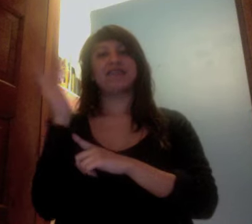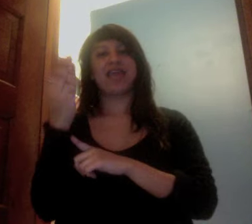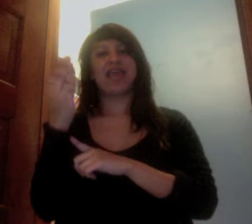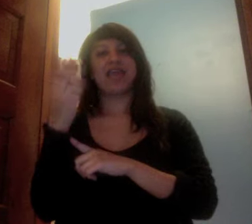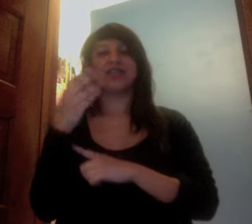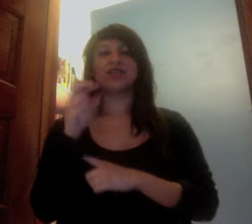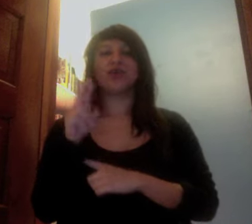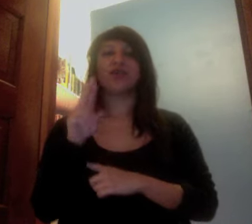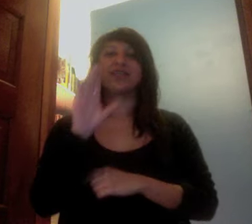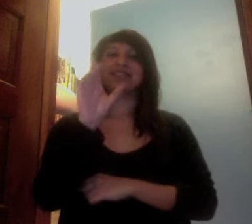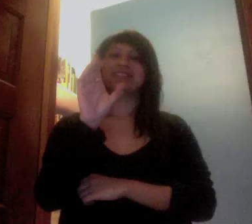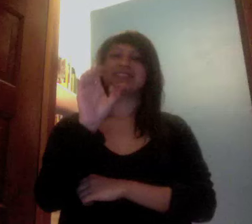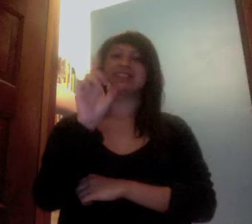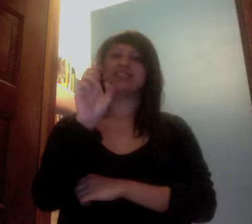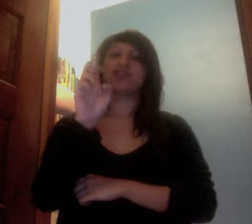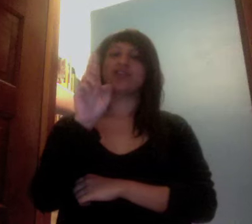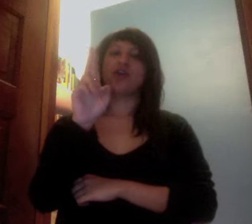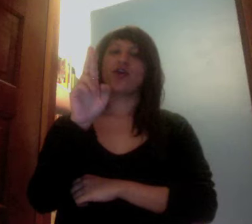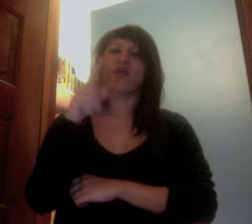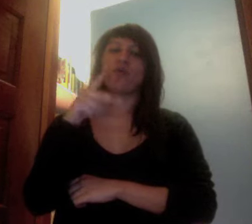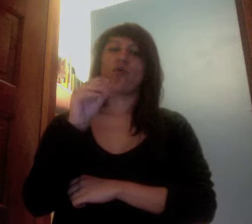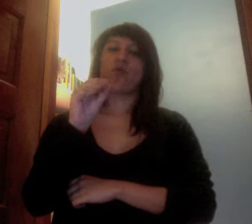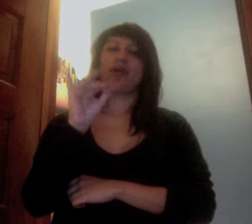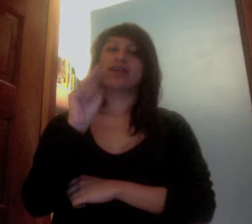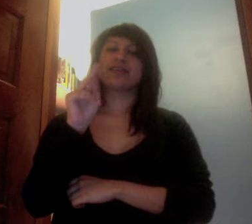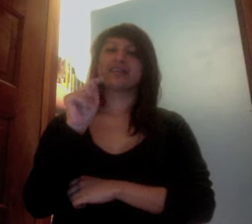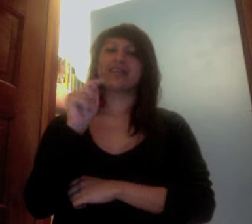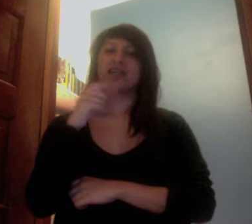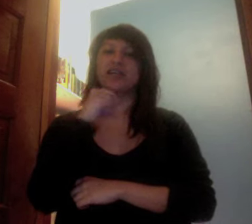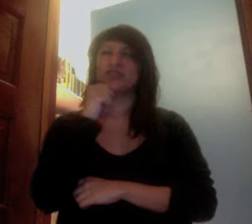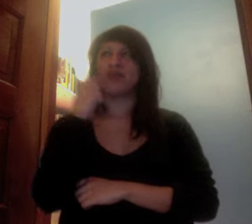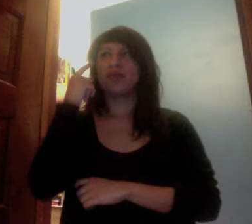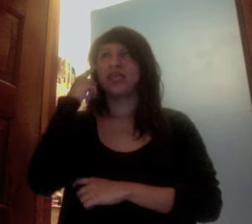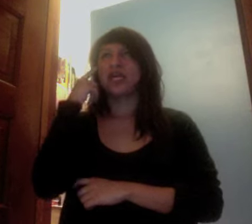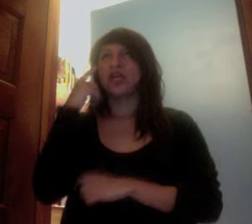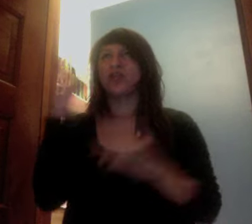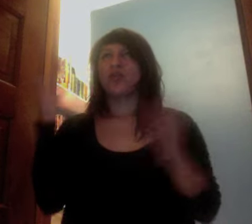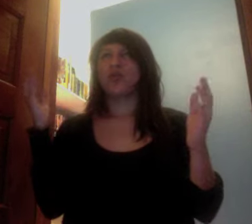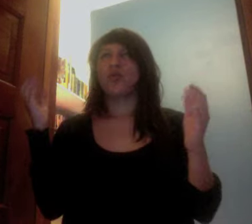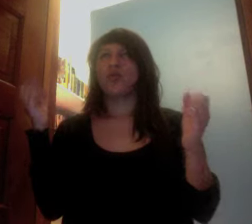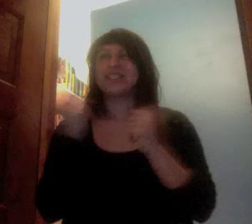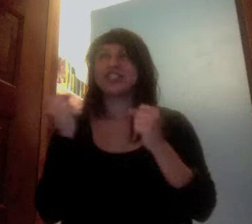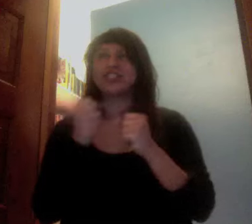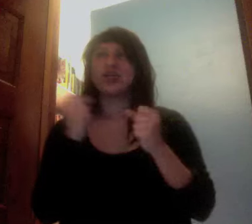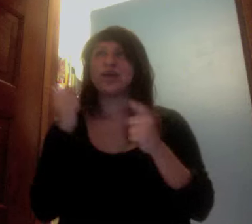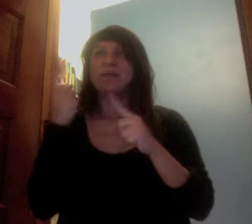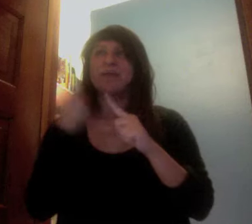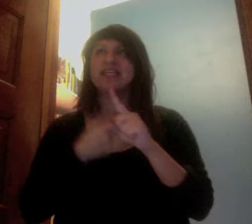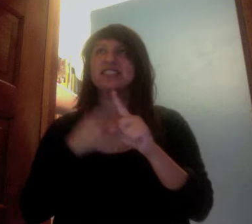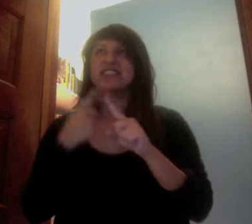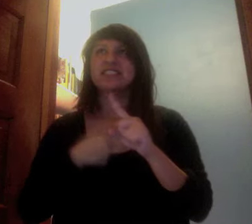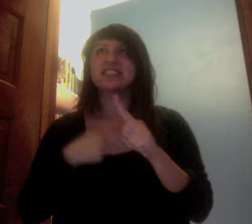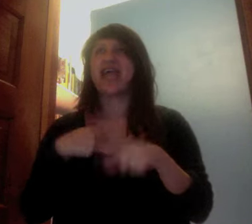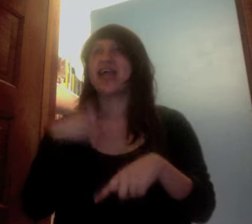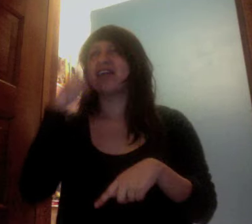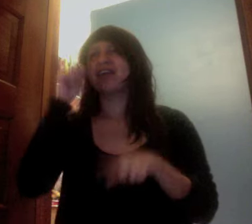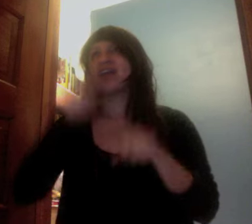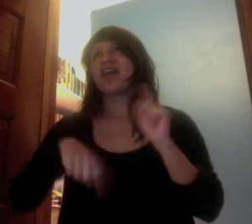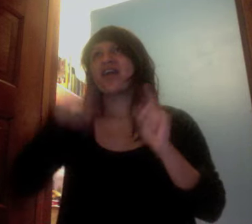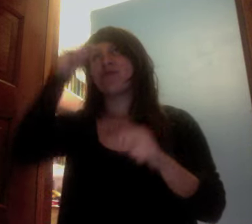that during the winter months, I can't remember now if the rides were actually in operation, but what